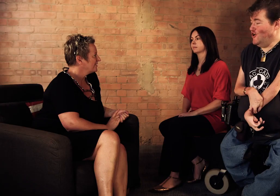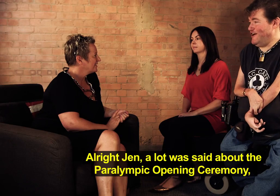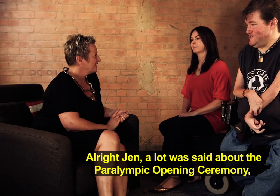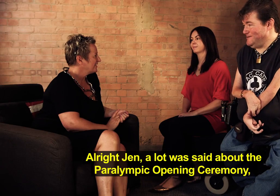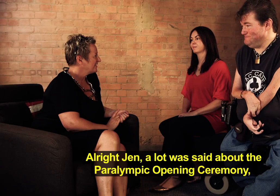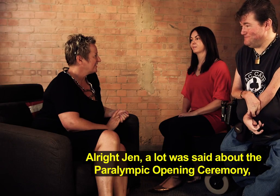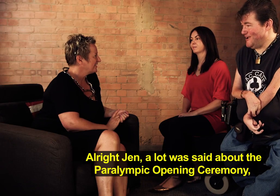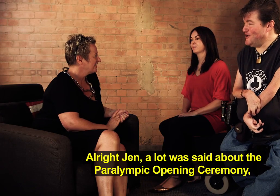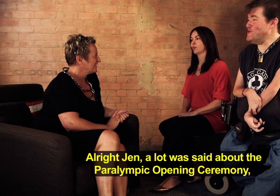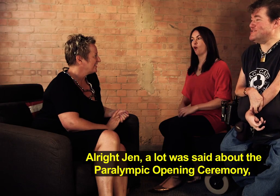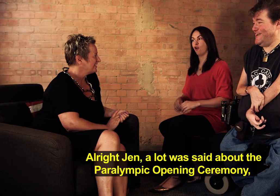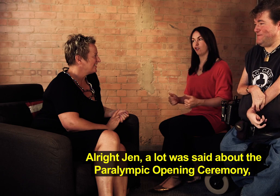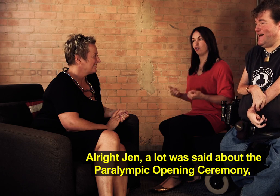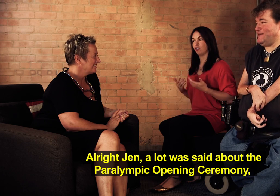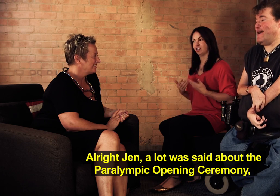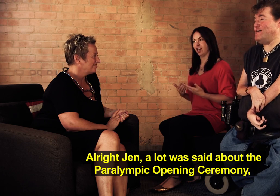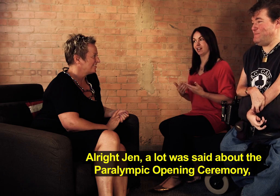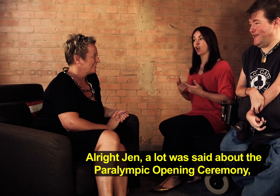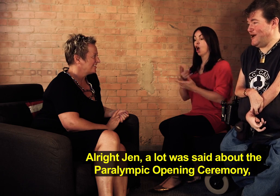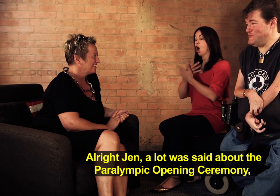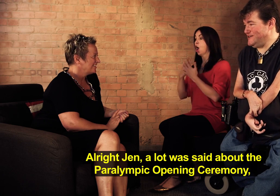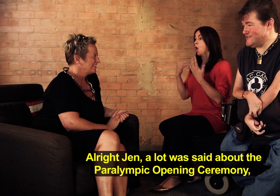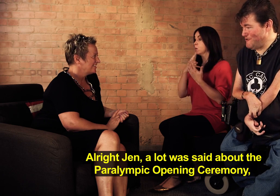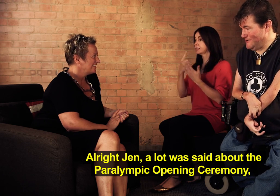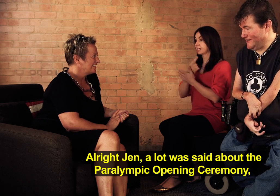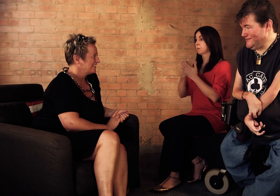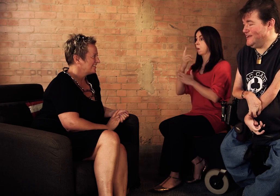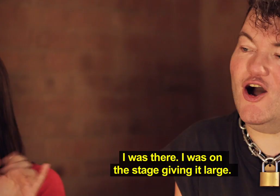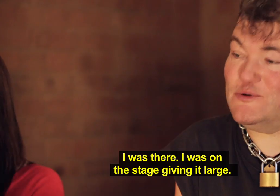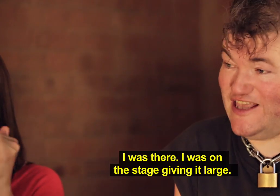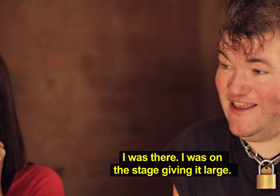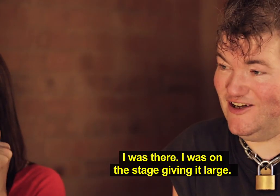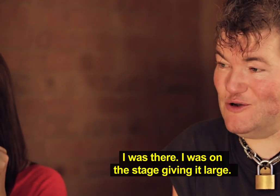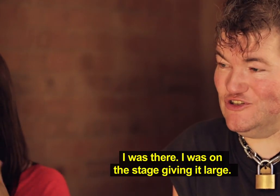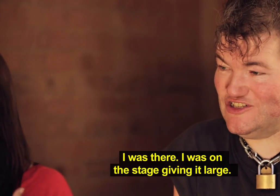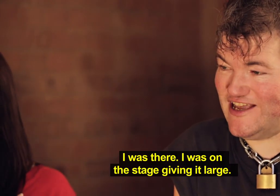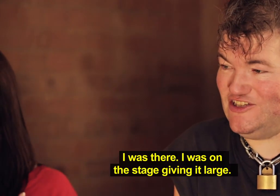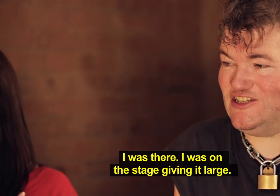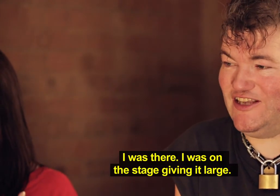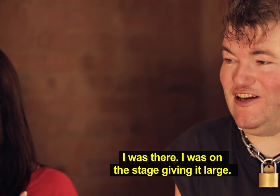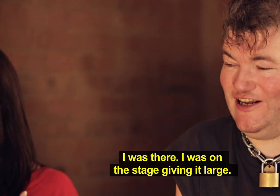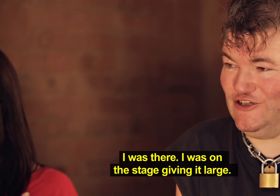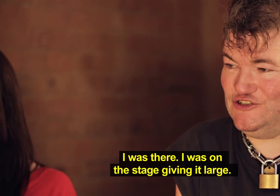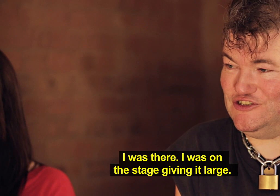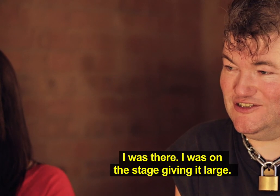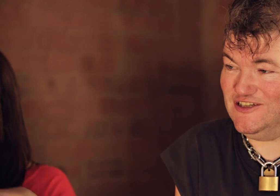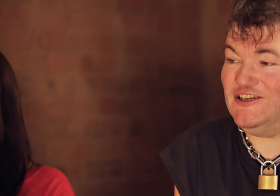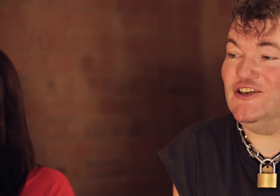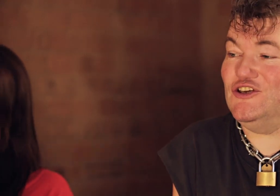All right, Jen, a lot was said about the Paralympic opening ceremony. I was there, I was on the stage, giving it large.